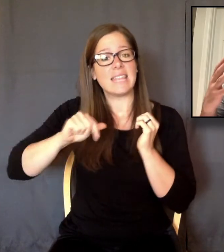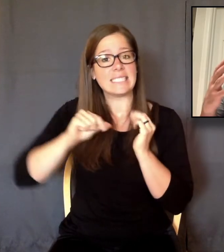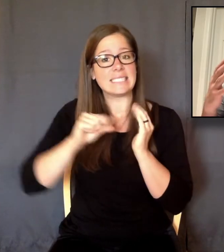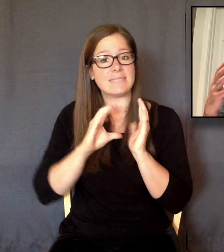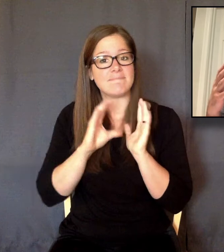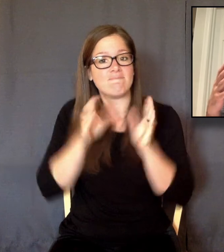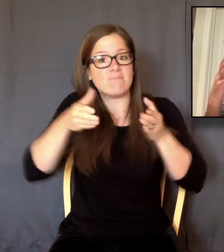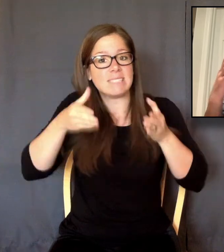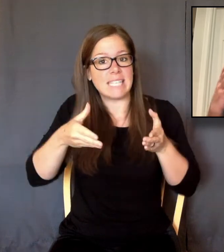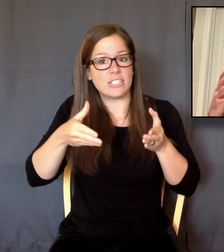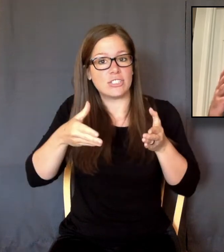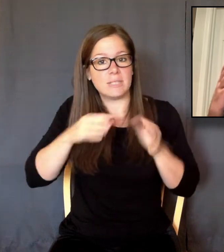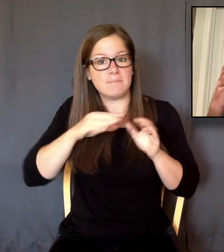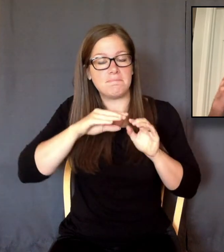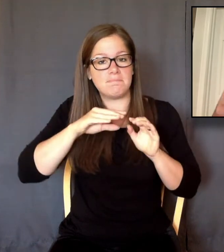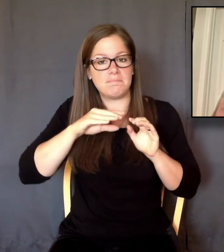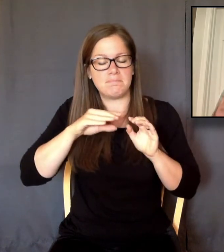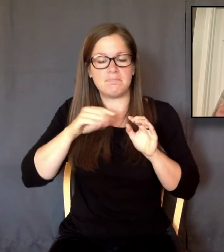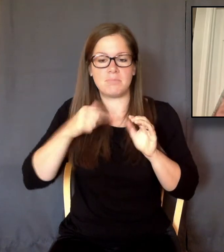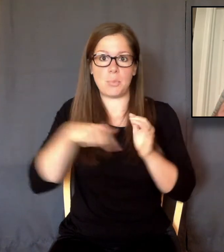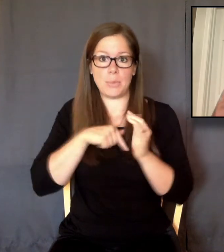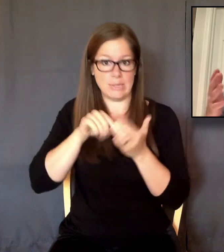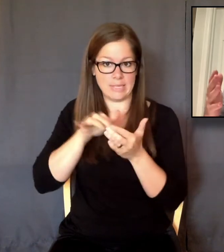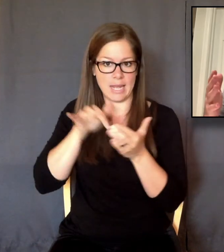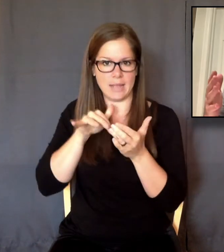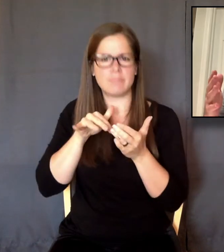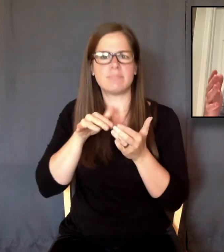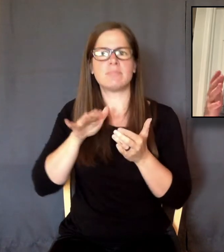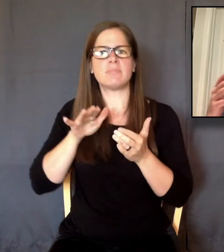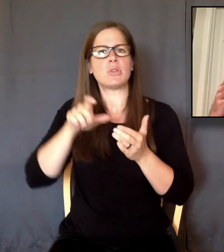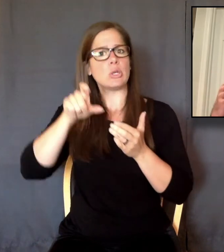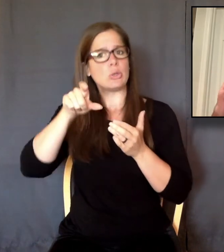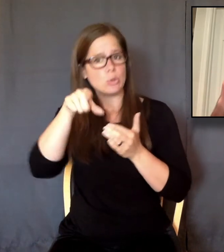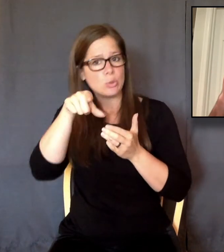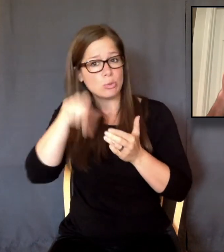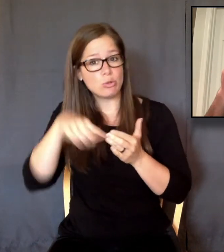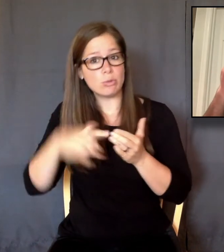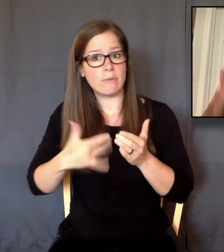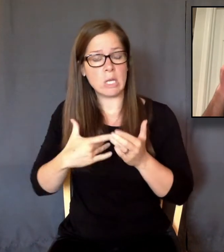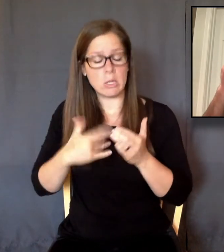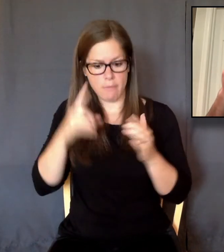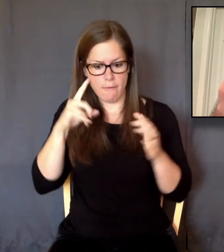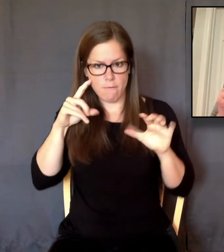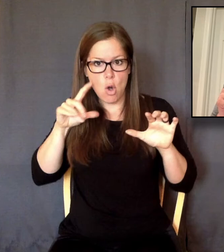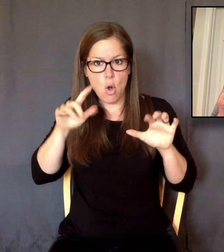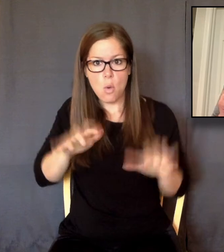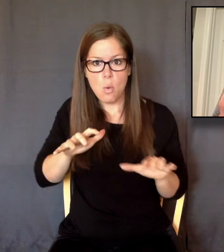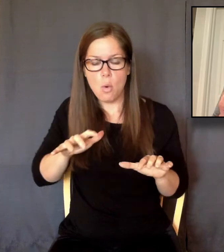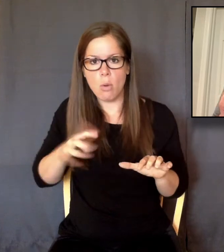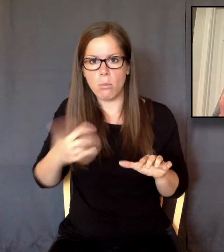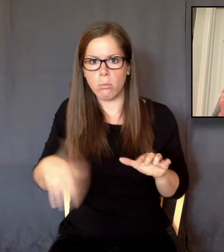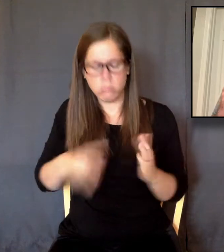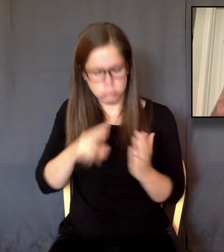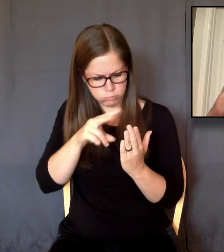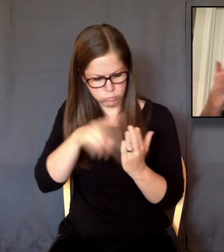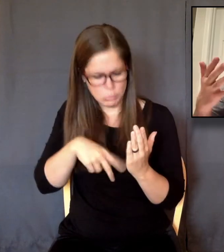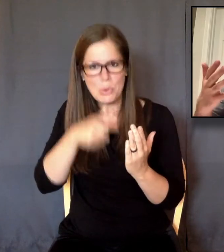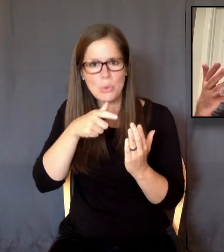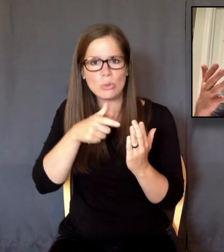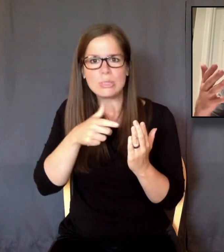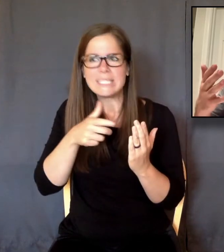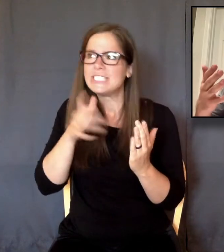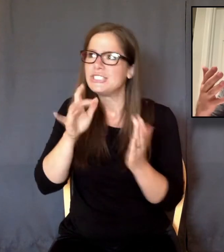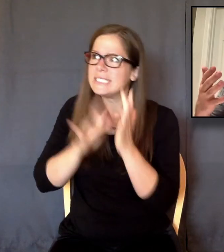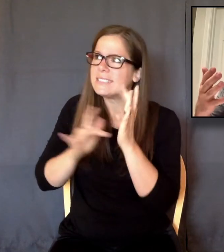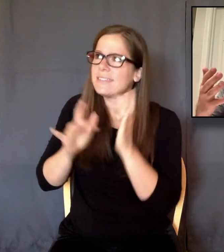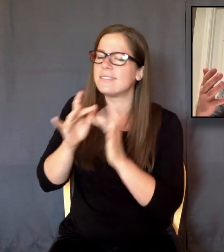section of reading, going to run into several moments that should floor you and remind you of who Jesus is. And then we should